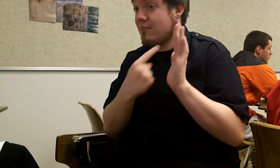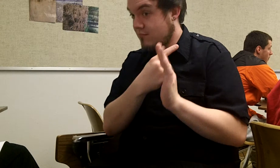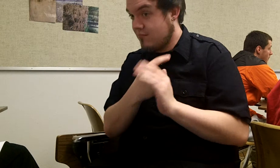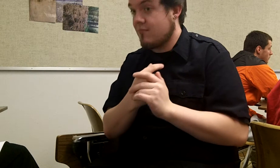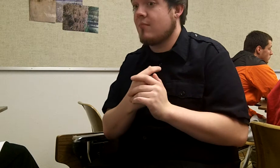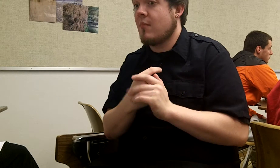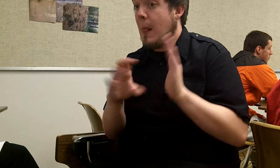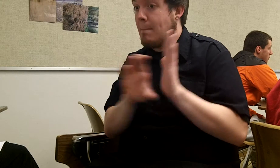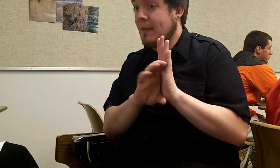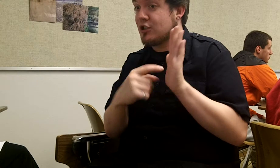this picture, it just says transcription.